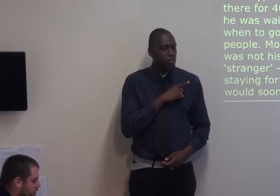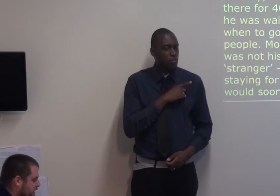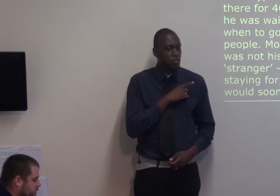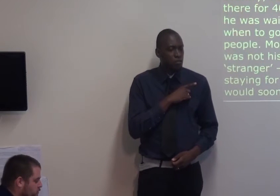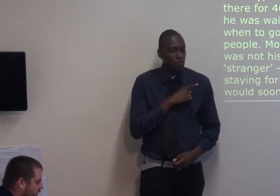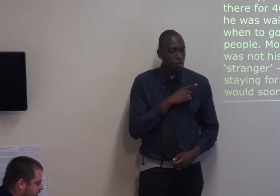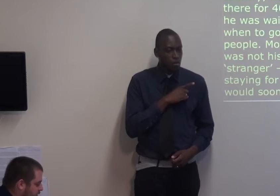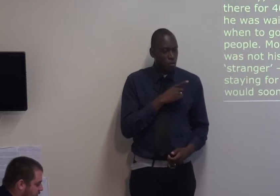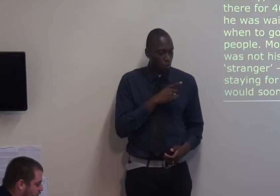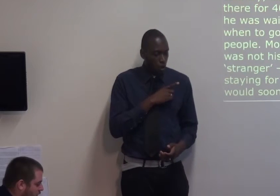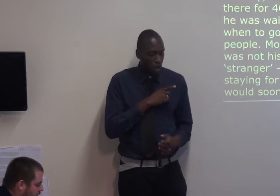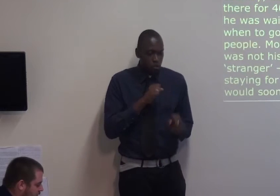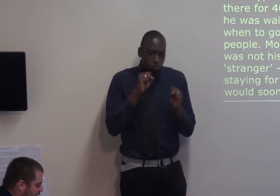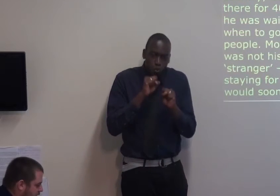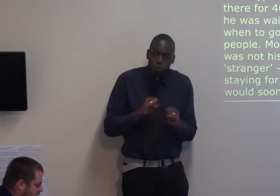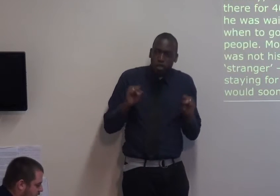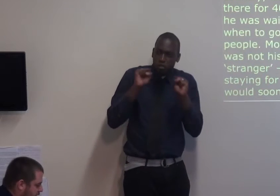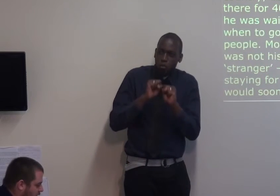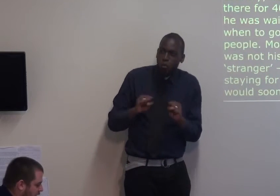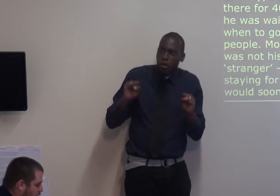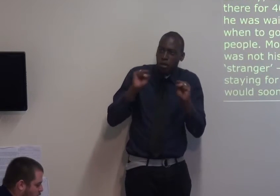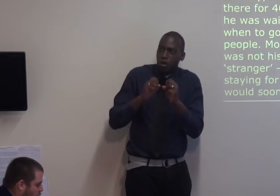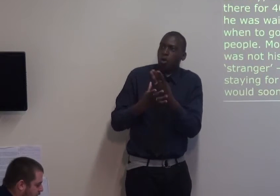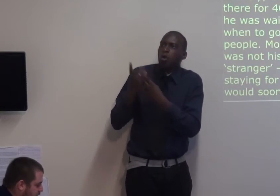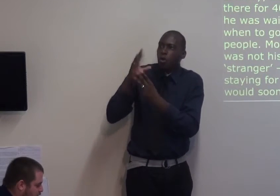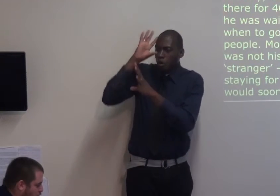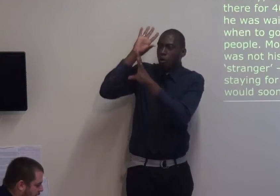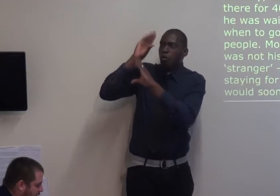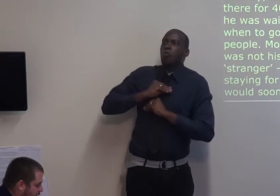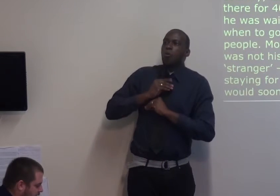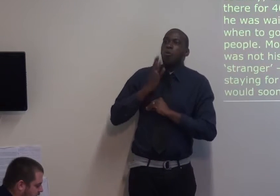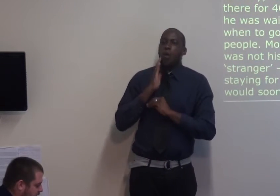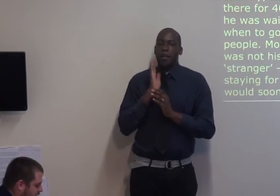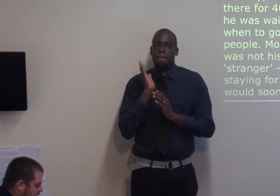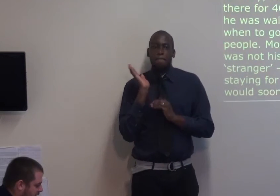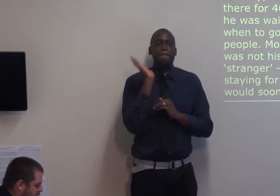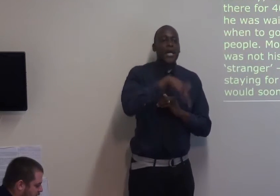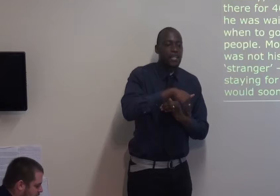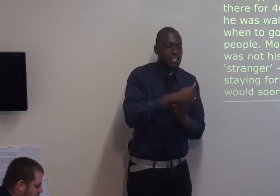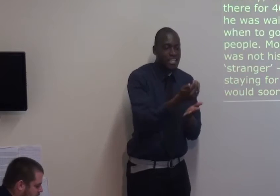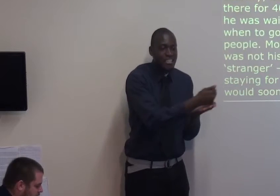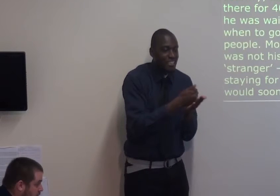Because he was waiting for God to tell him when to go back and save his people.